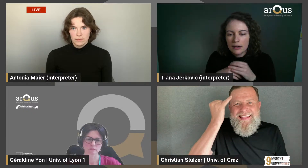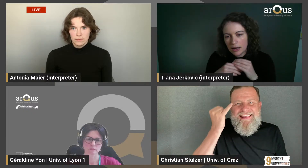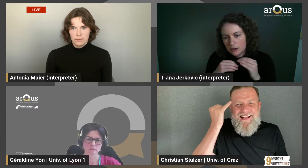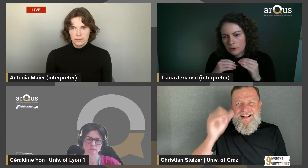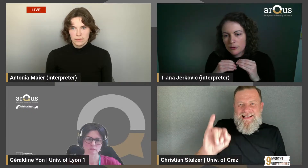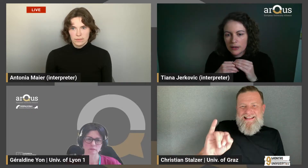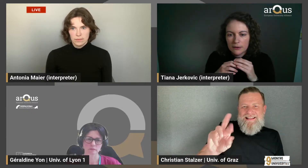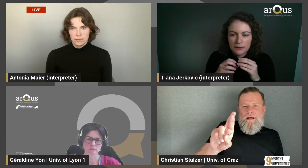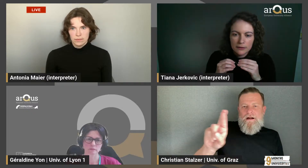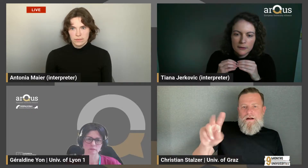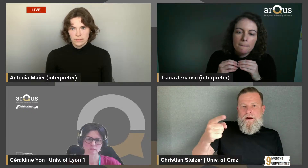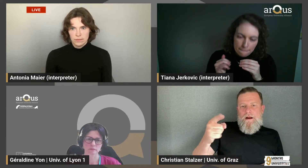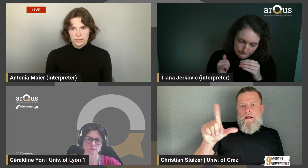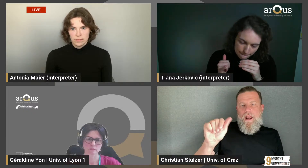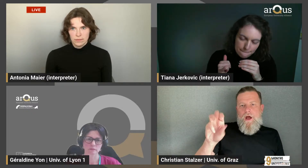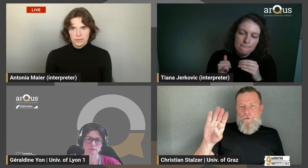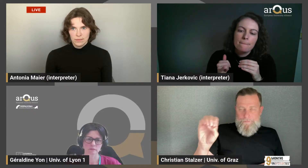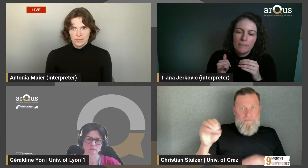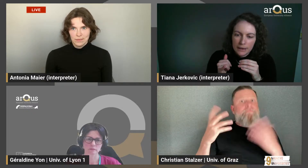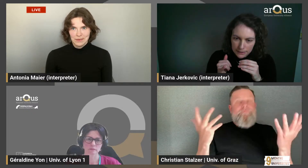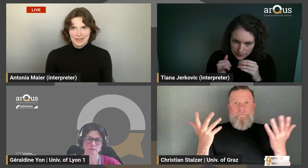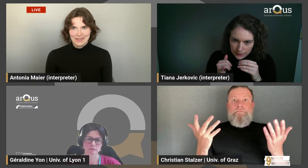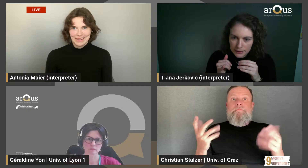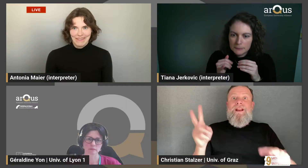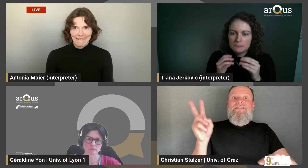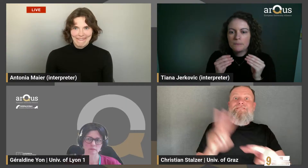it's kind of an